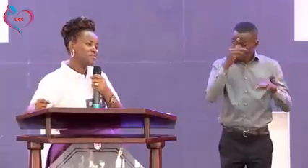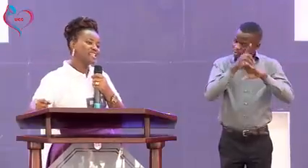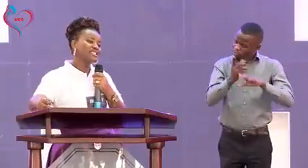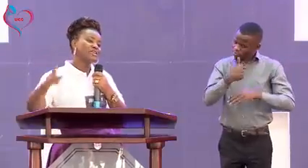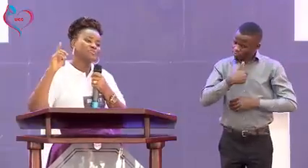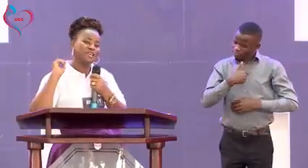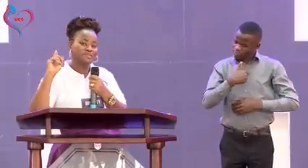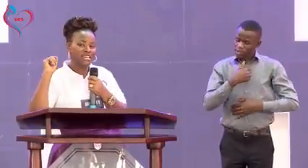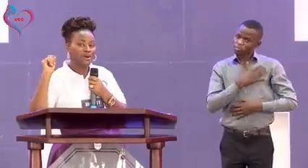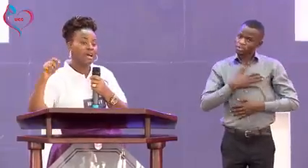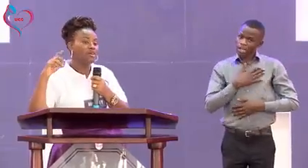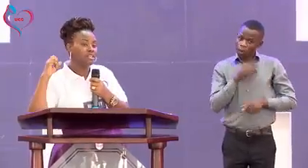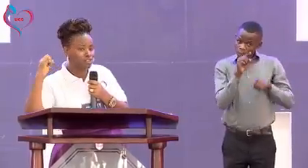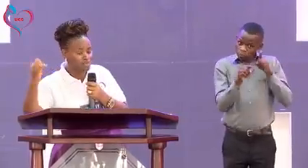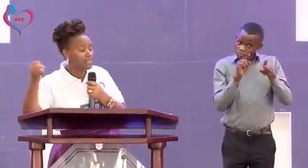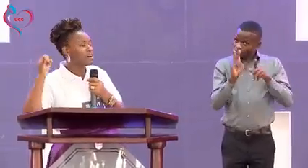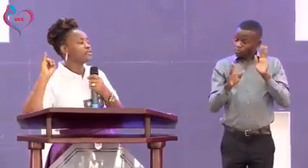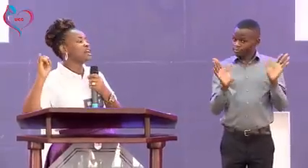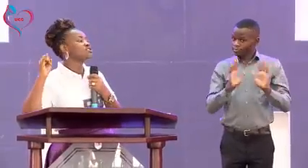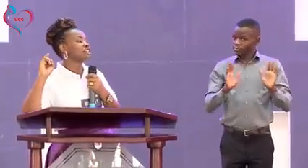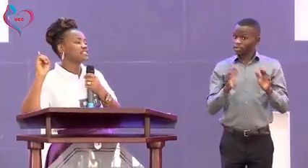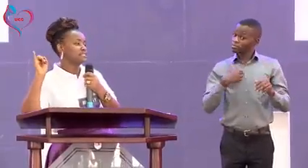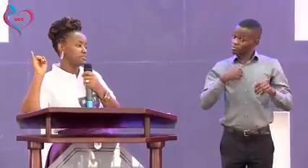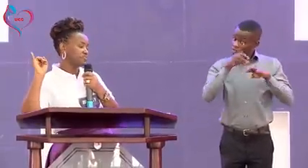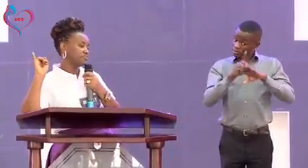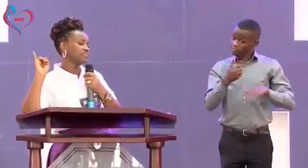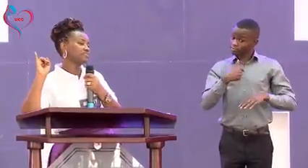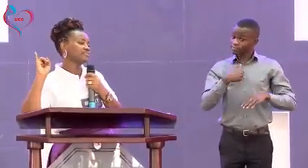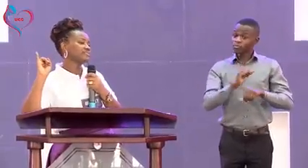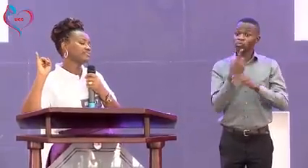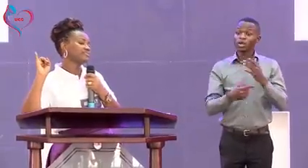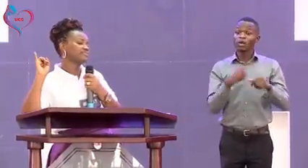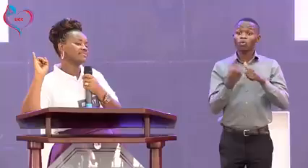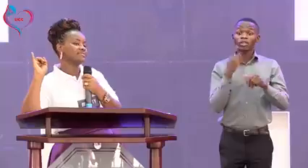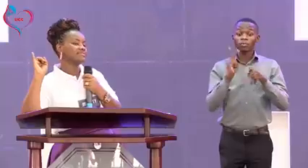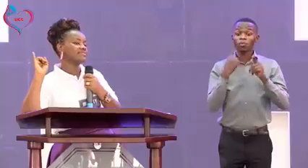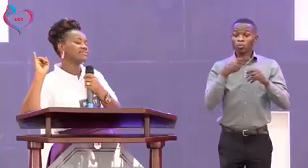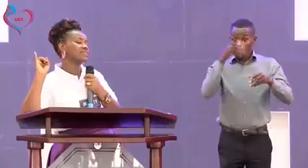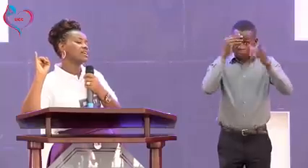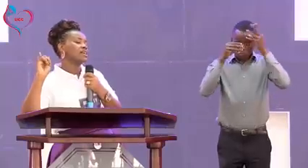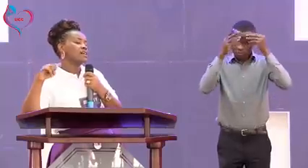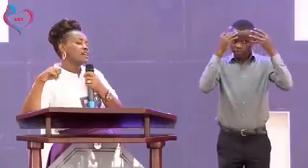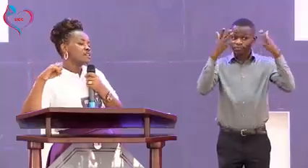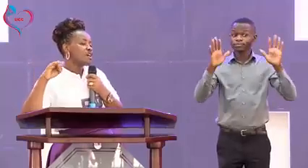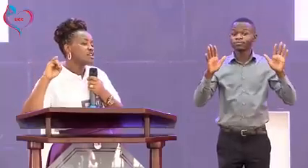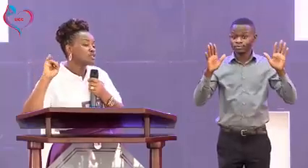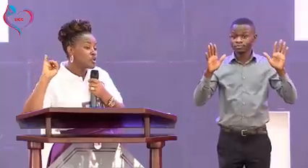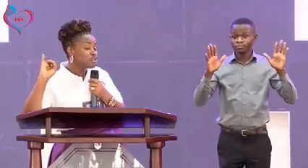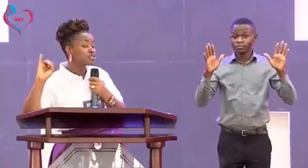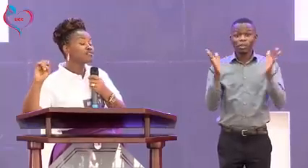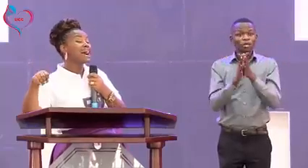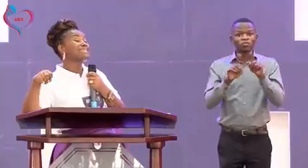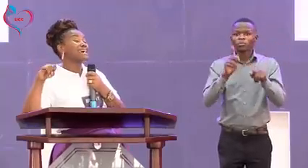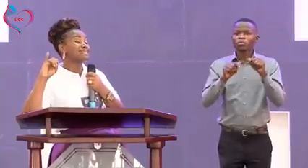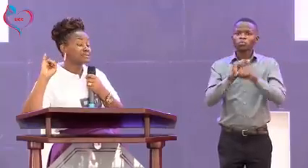Okusinzira kunze. Please don't blame anyone. According to me, they are for the educated. Tonenya muntu yenana, yokusinzira kunze, biyaba abayigirize. Those